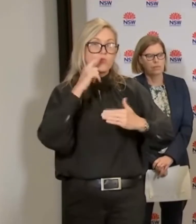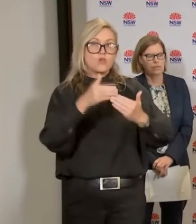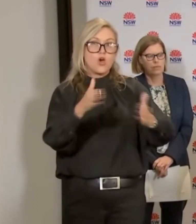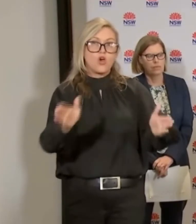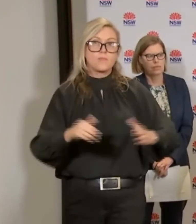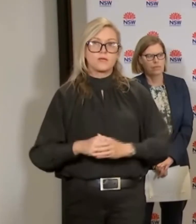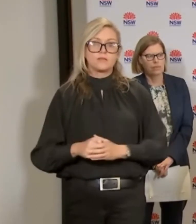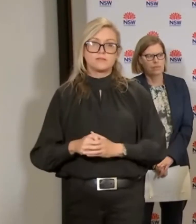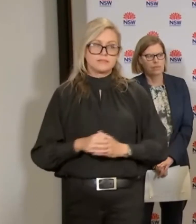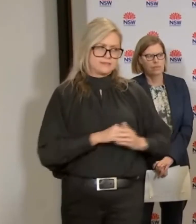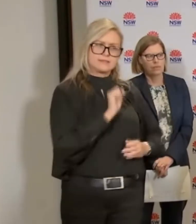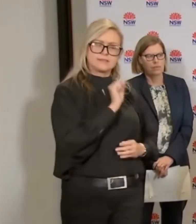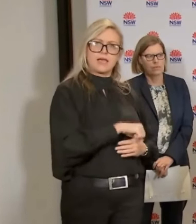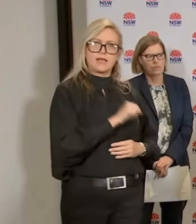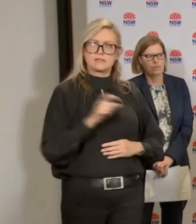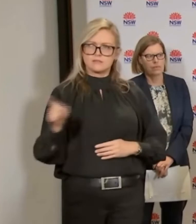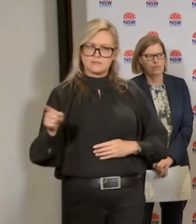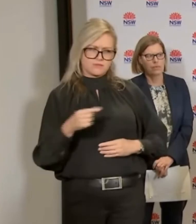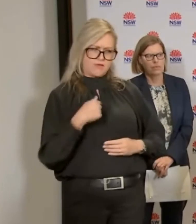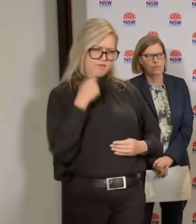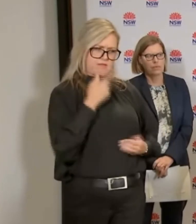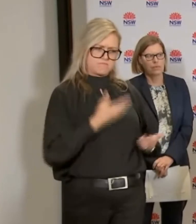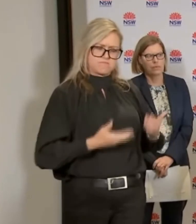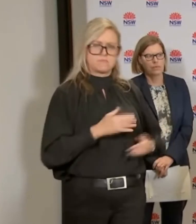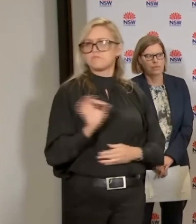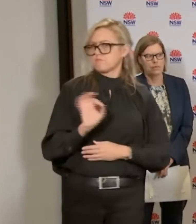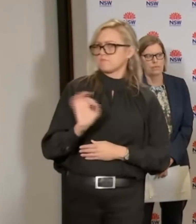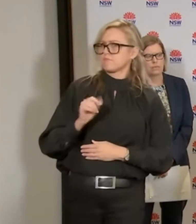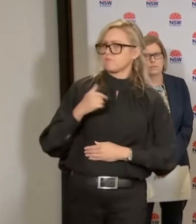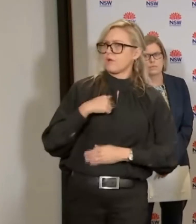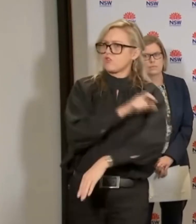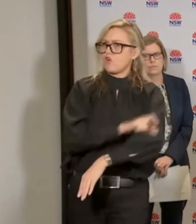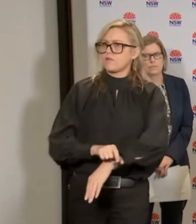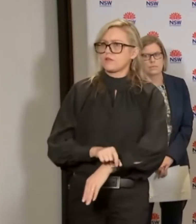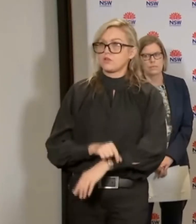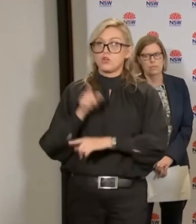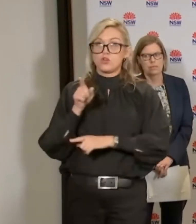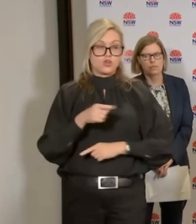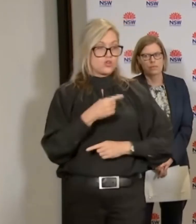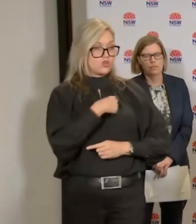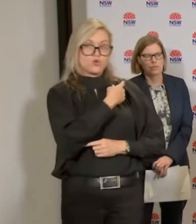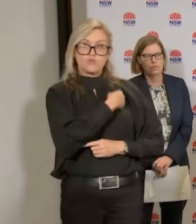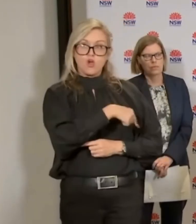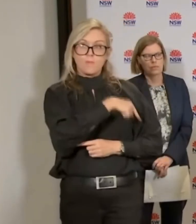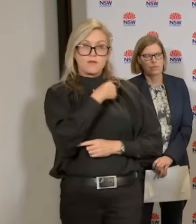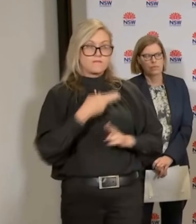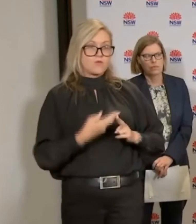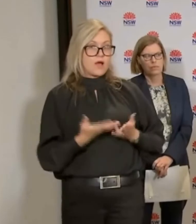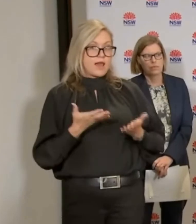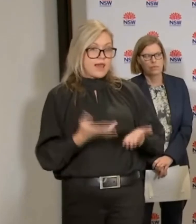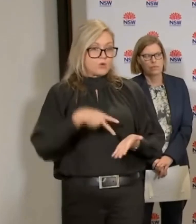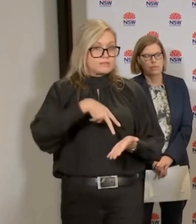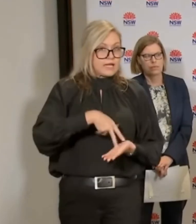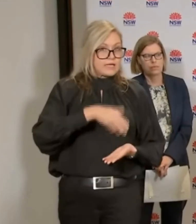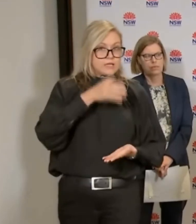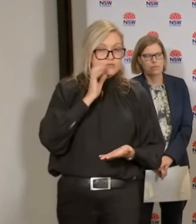the opposite. We've said that if current trends continue, we will be looking at lifting those caps. Are you giving a guarantee for a vertical? Because it's different. It's